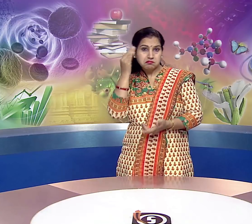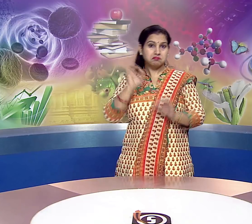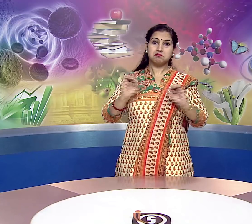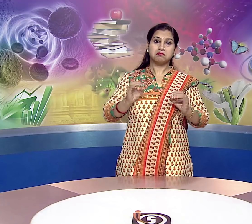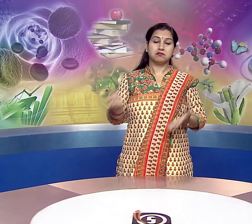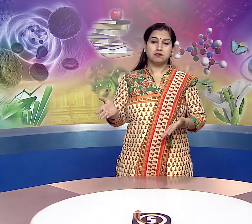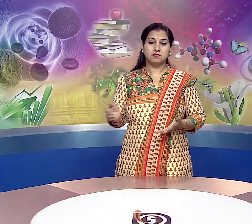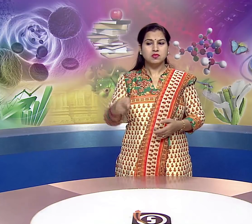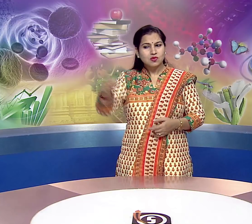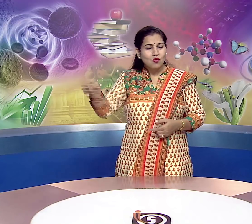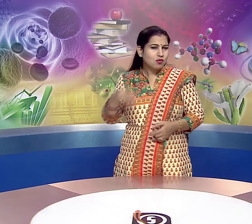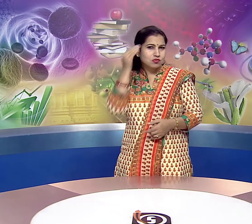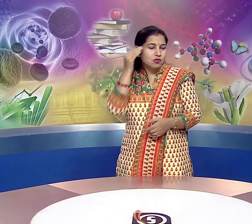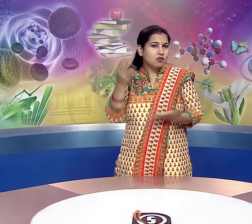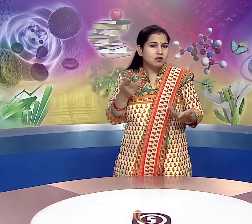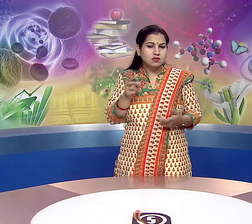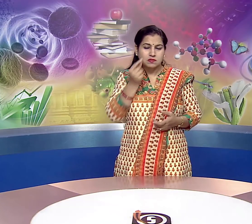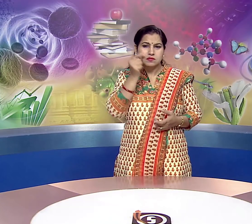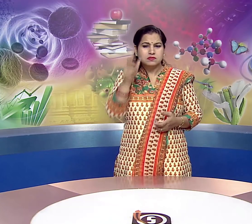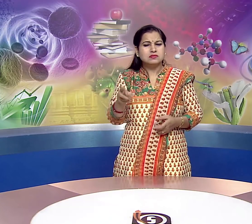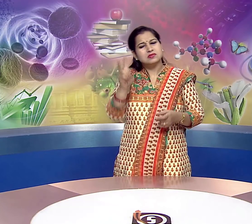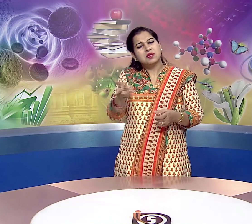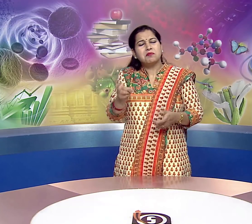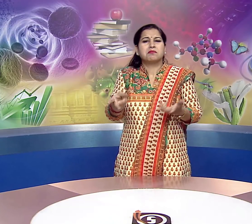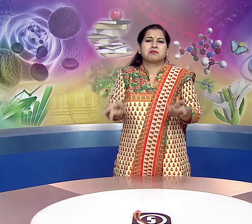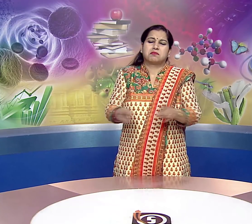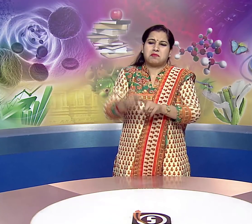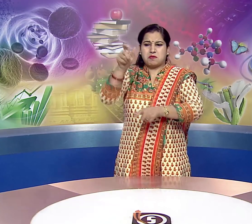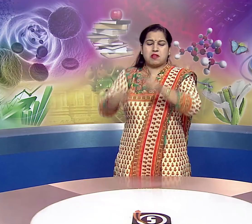They thought he was some ordinary stranger